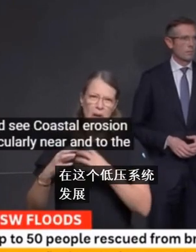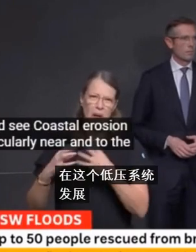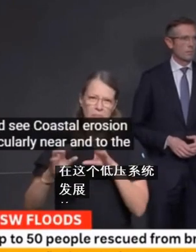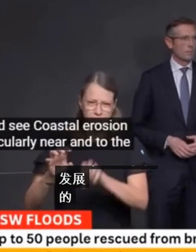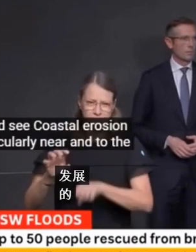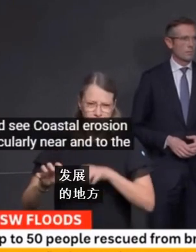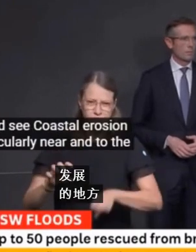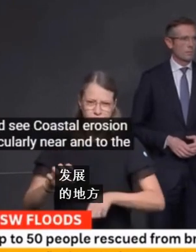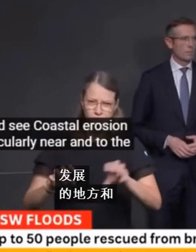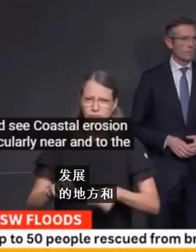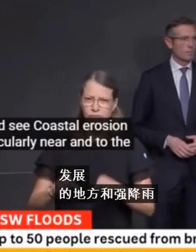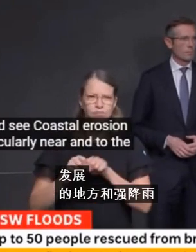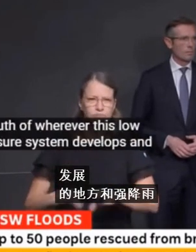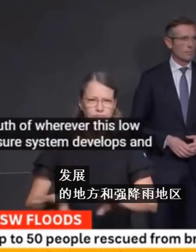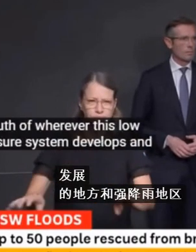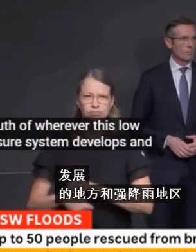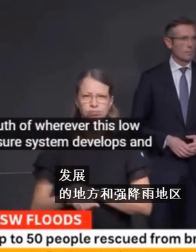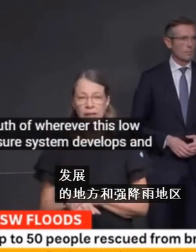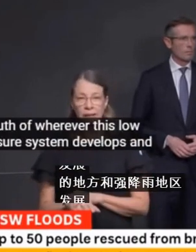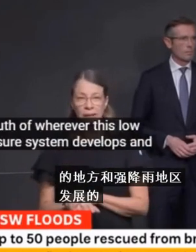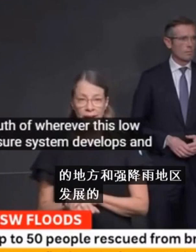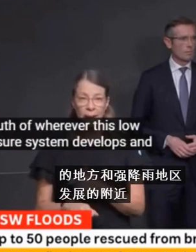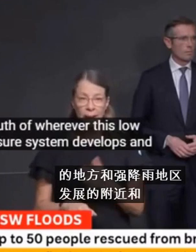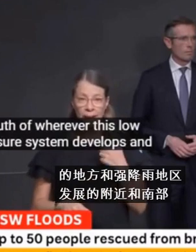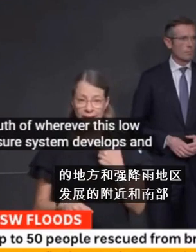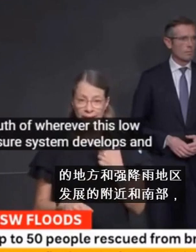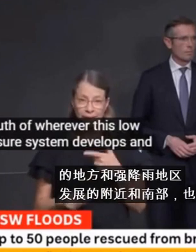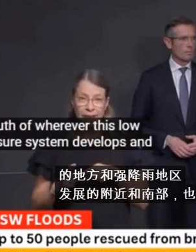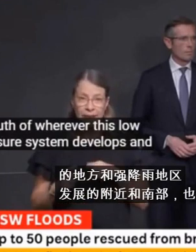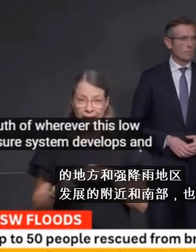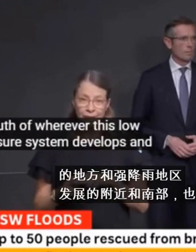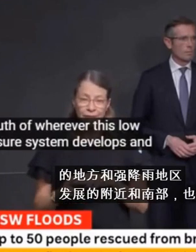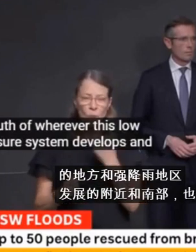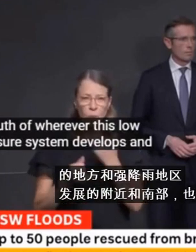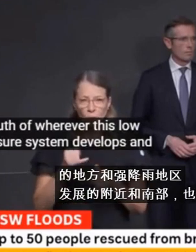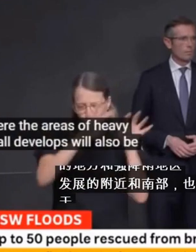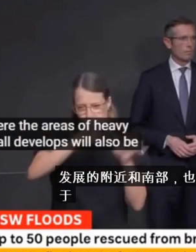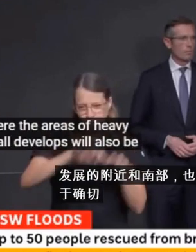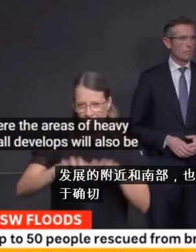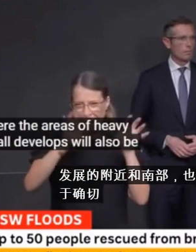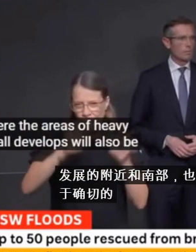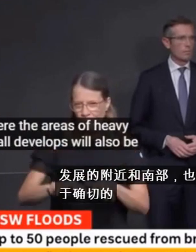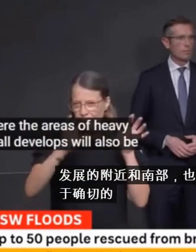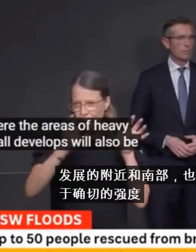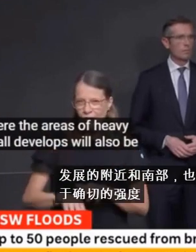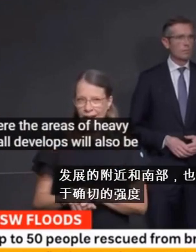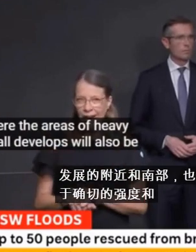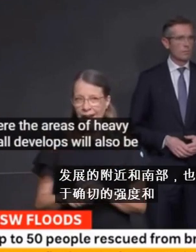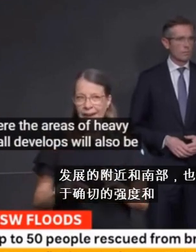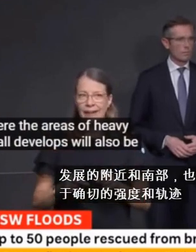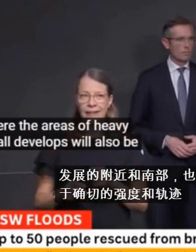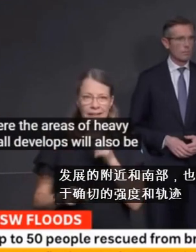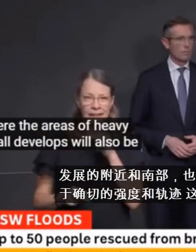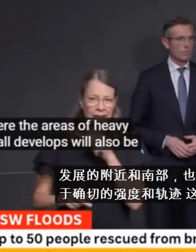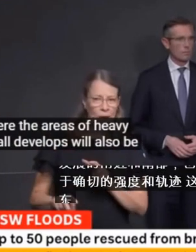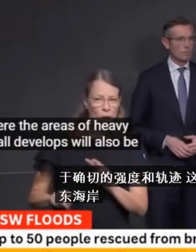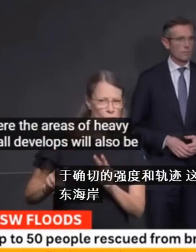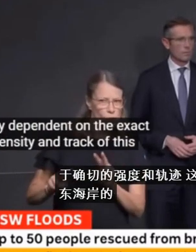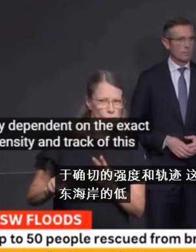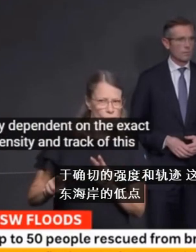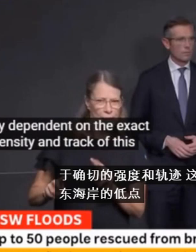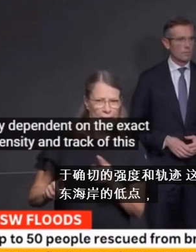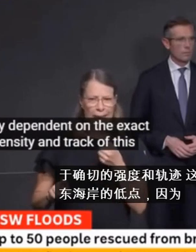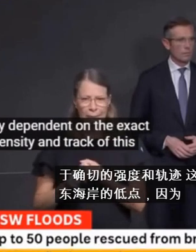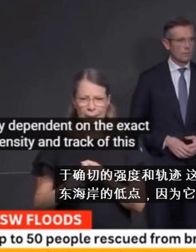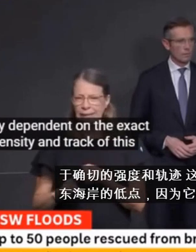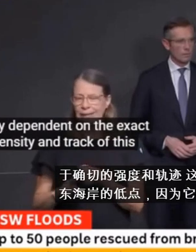develops. And where the areas of heavy rainfall develops will also be highly dependent on the exact intensity and track of this east